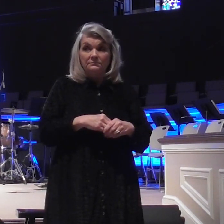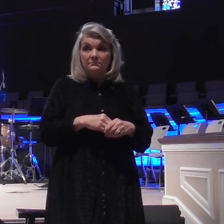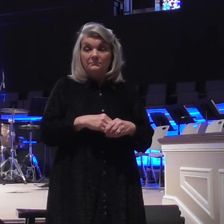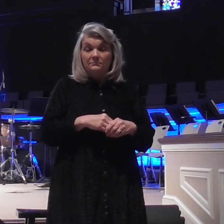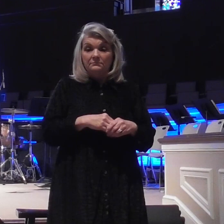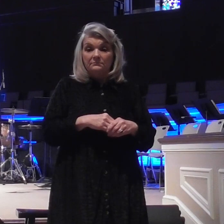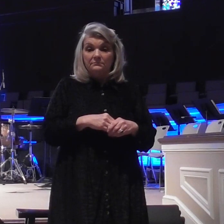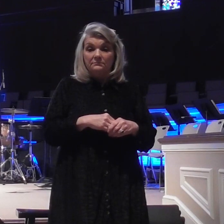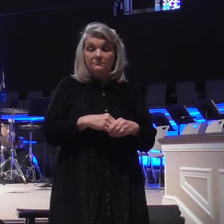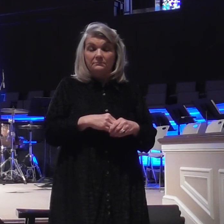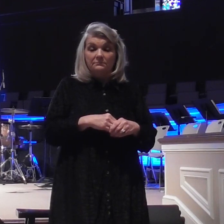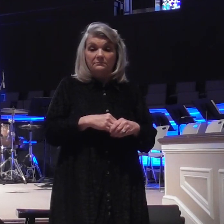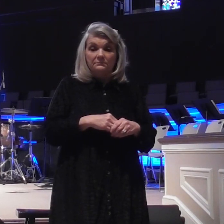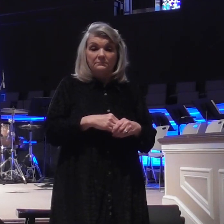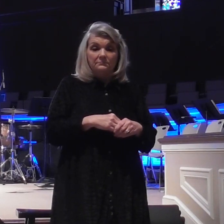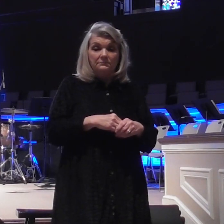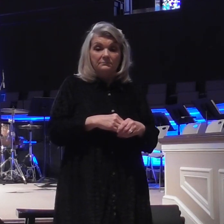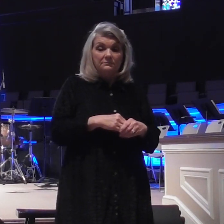stepmother.